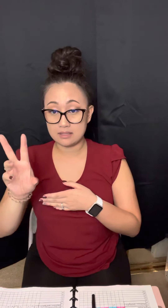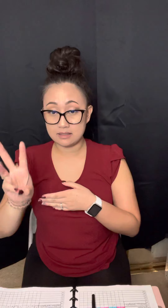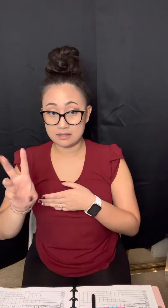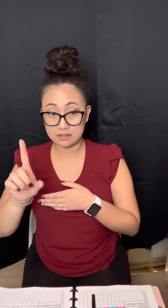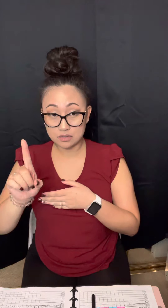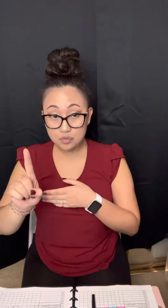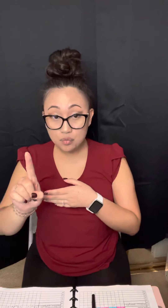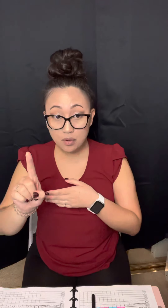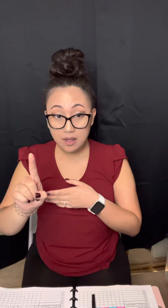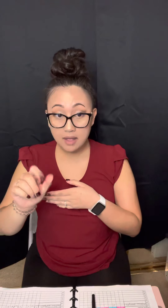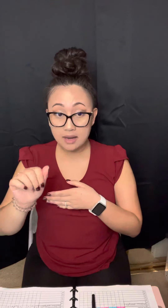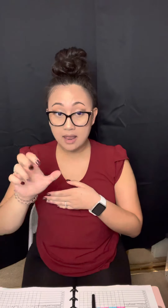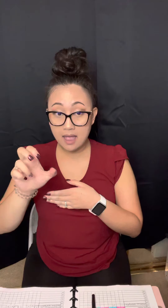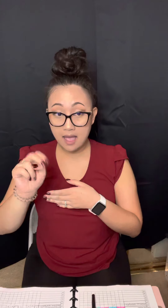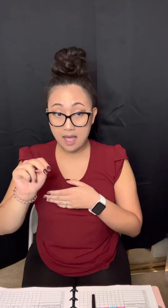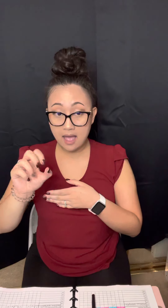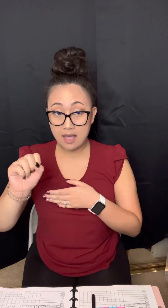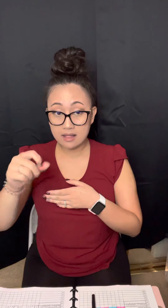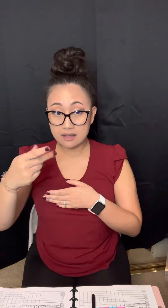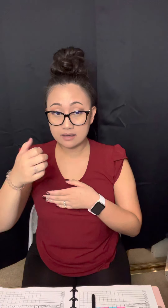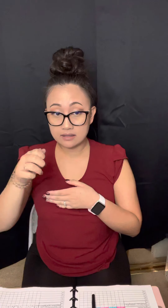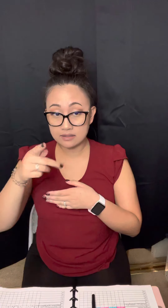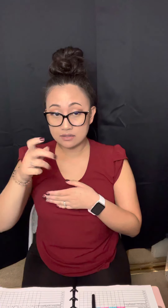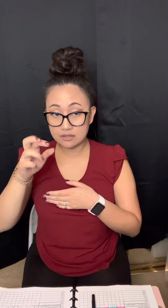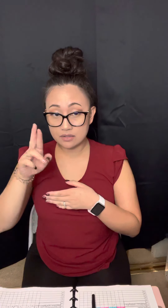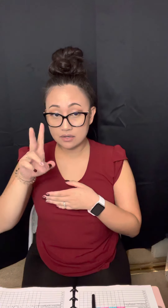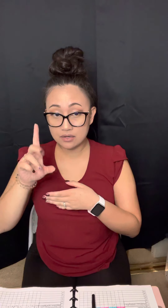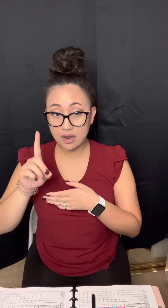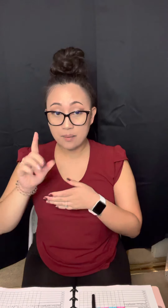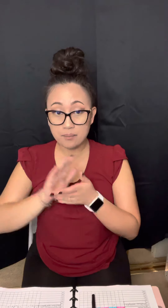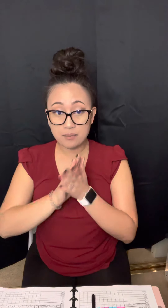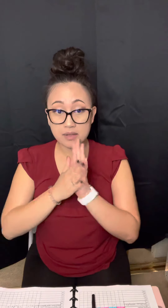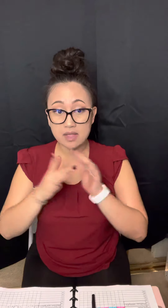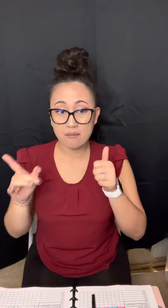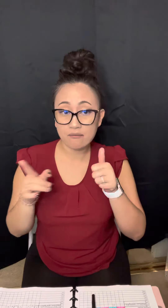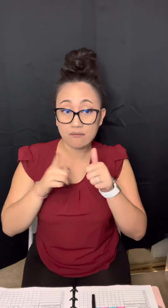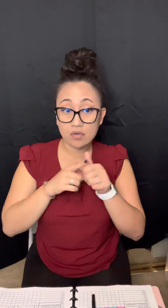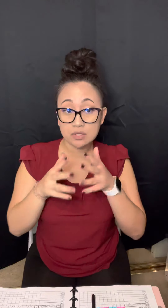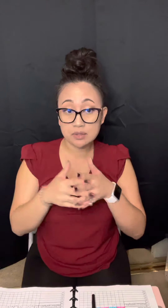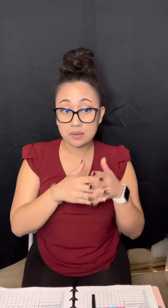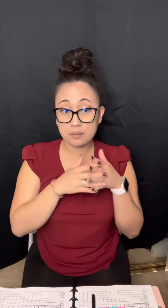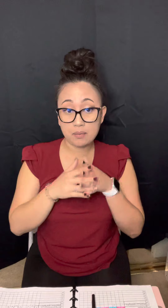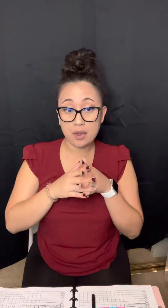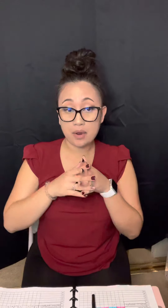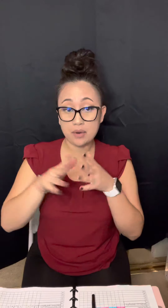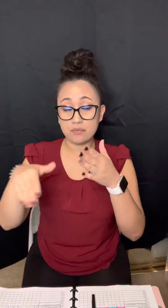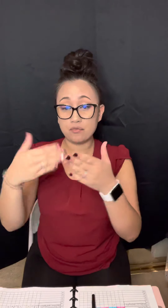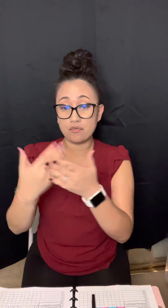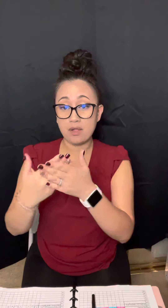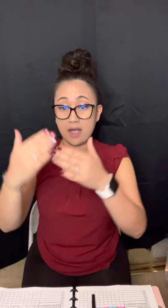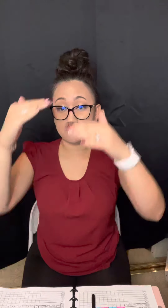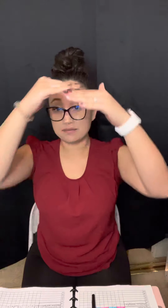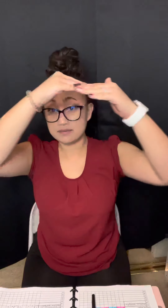the first American to go into space. A year later,